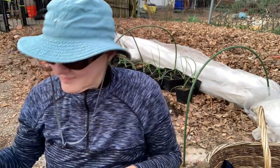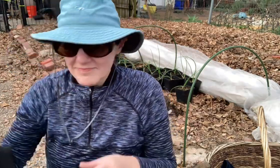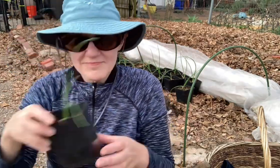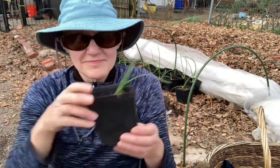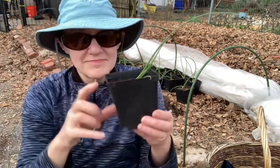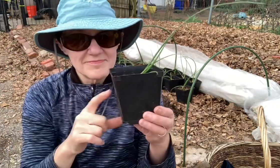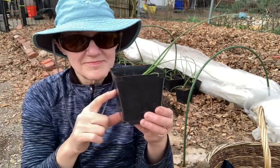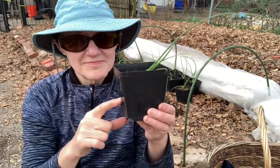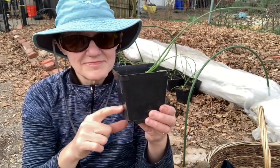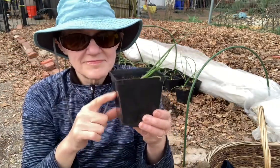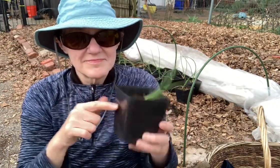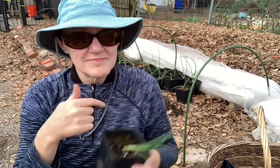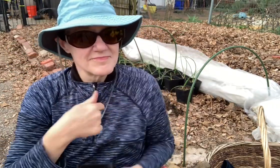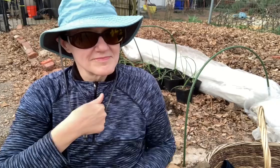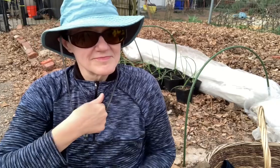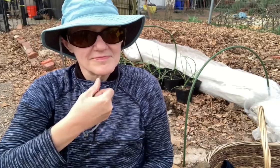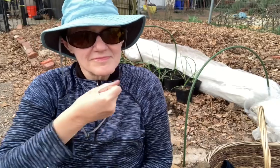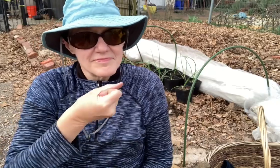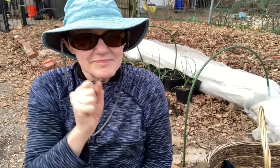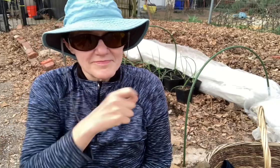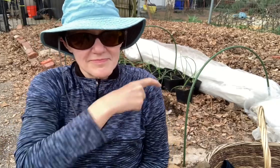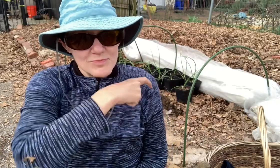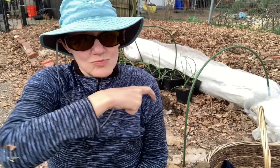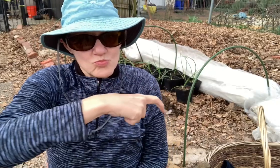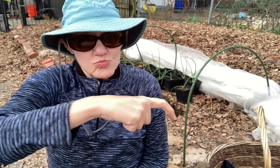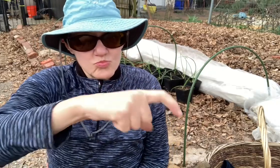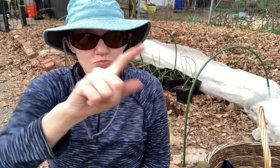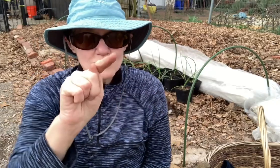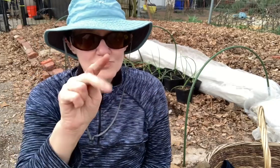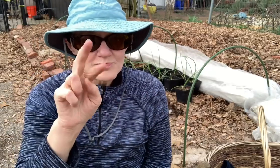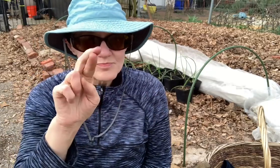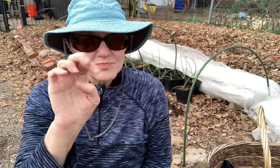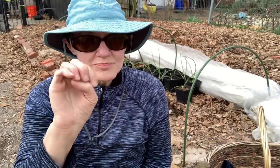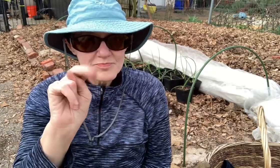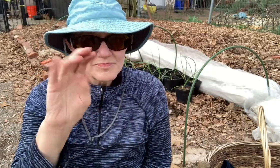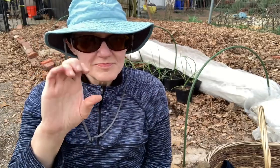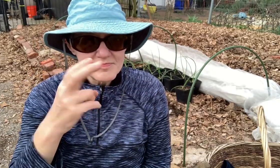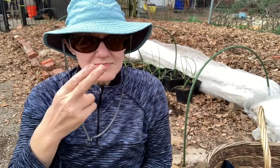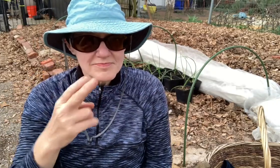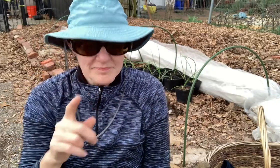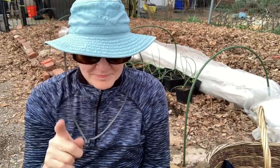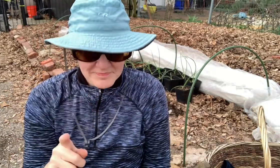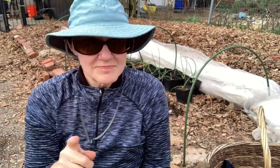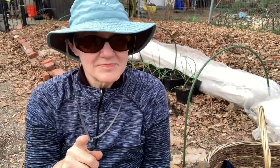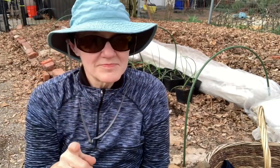They've got a lot more soil than typically, so I went ahead and dug a trench to put them in.